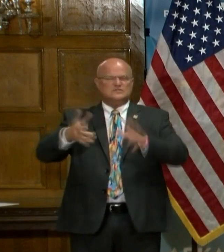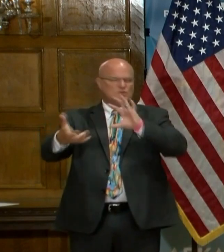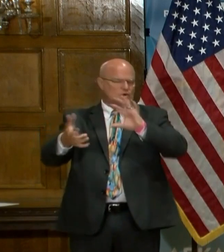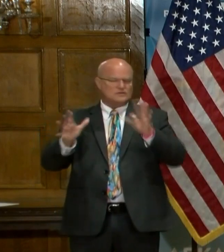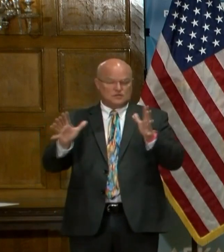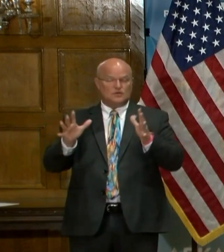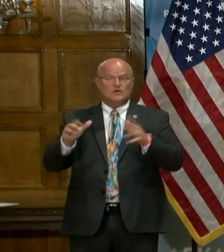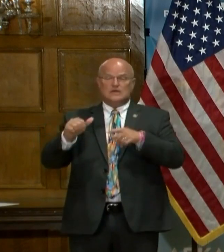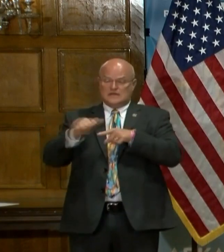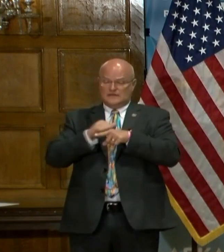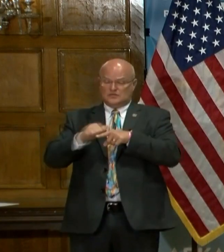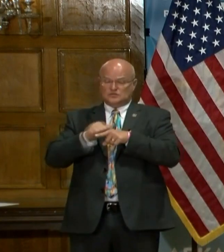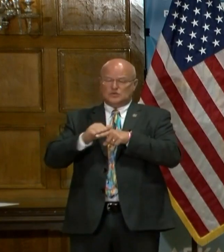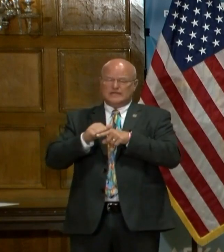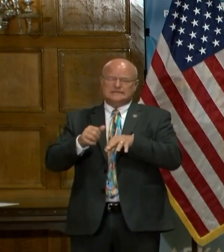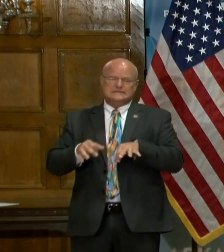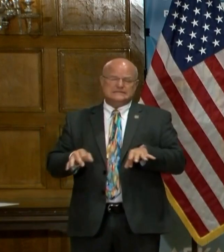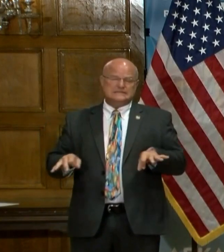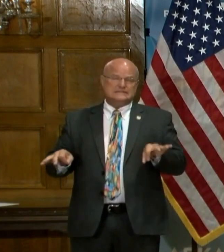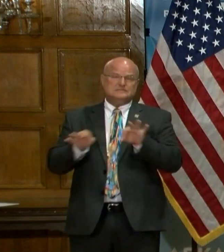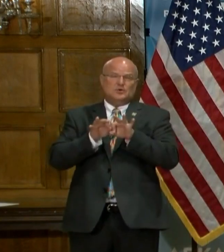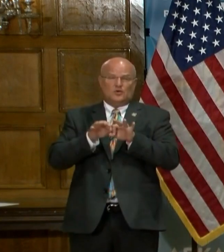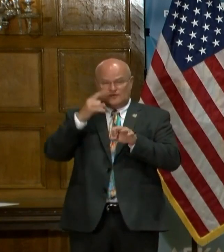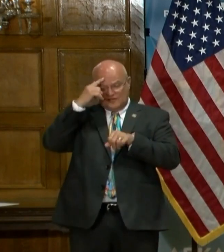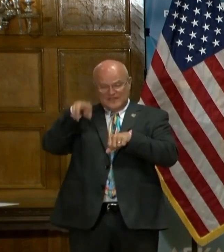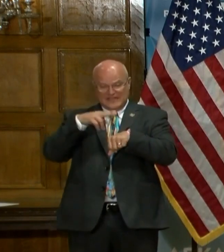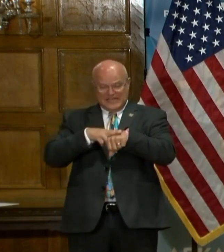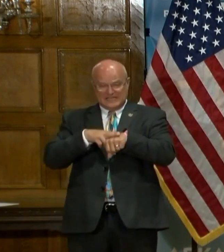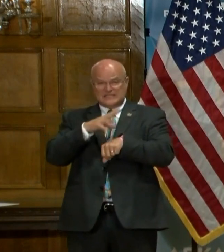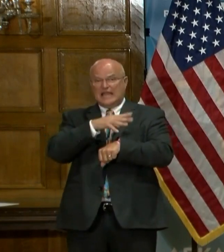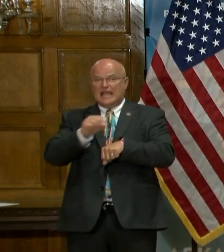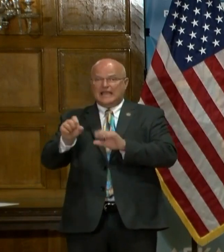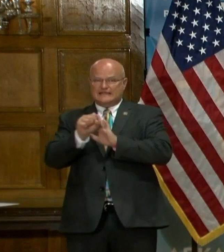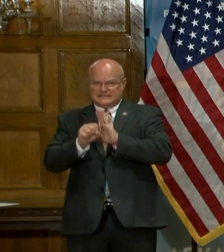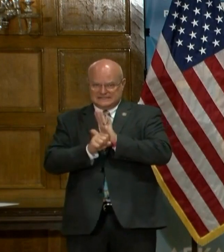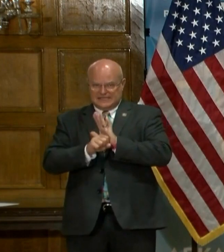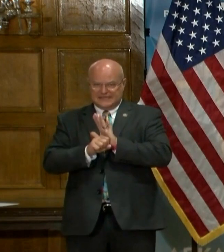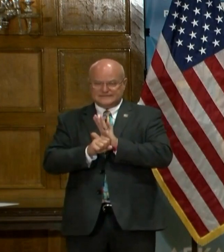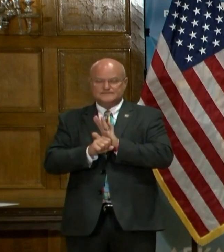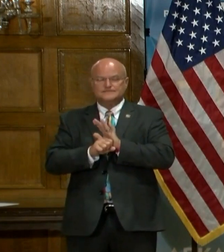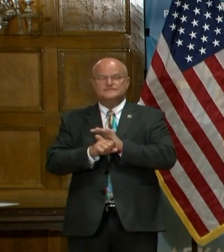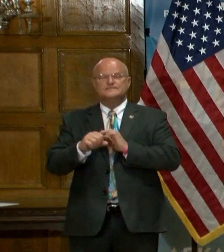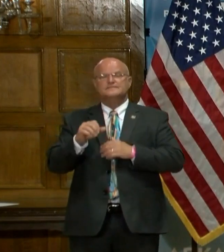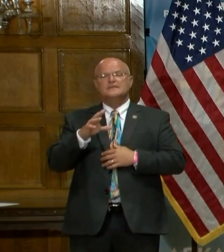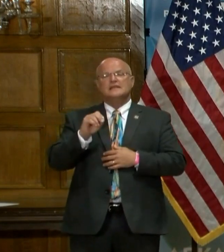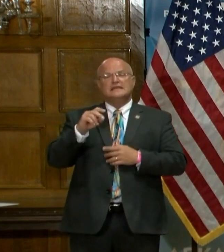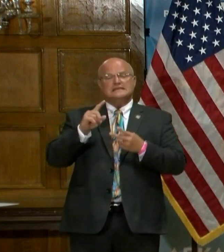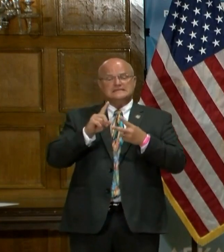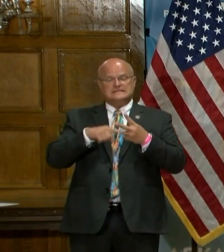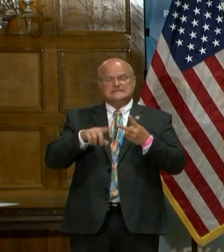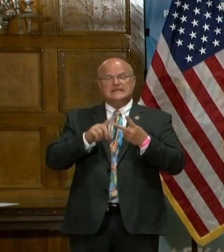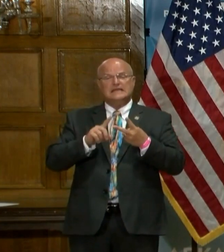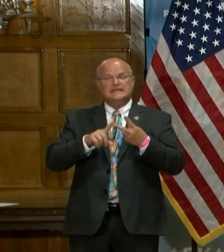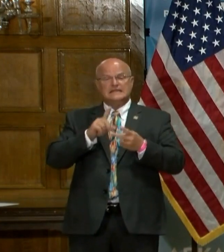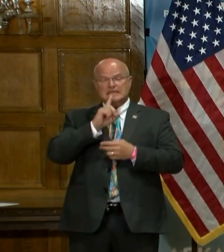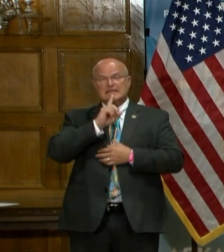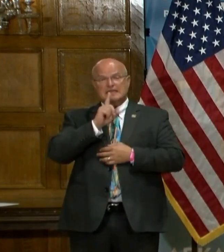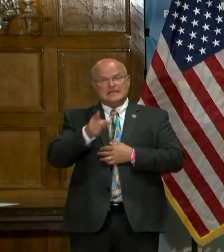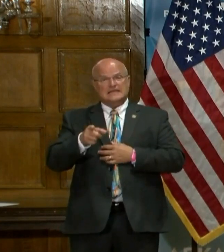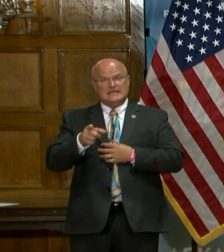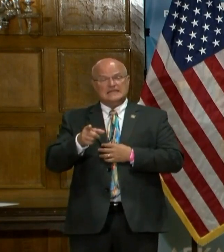so their training is very, very important to our nation and to our state. And secondly, it